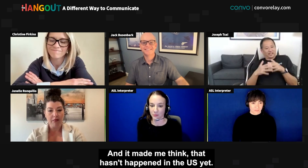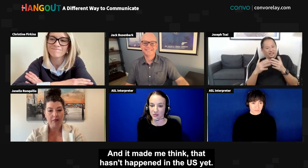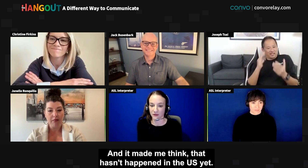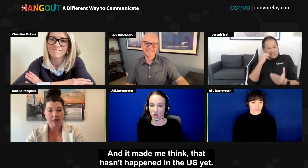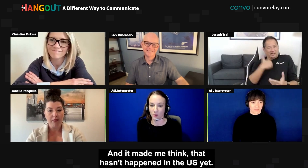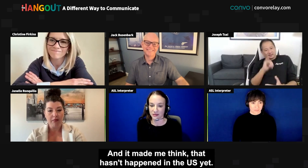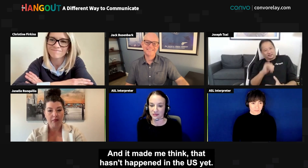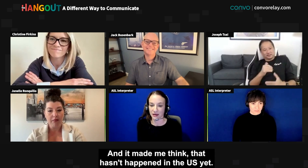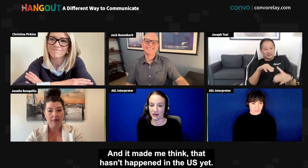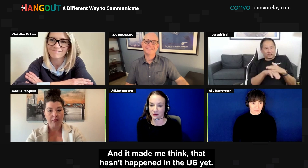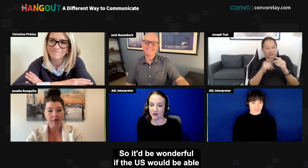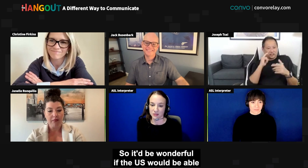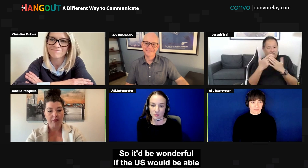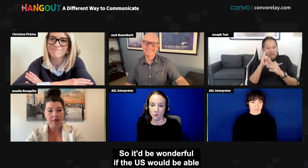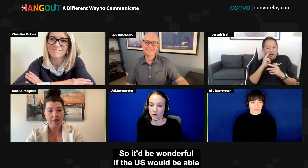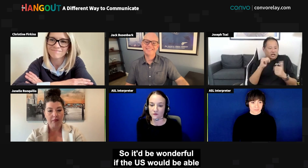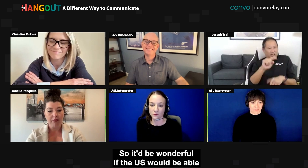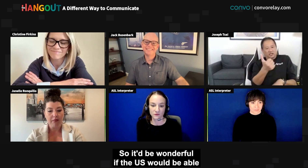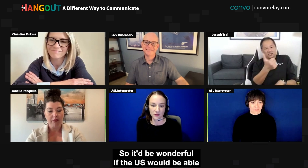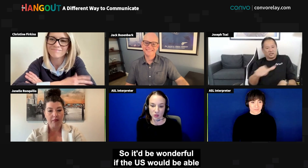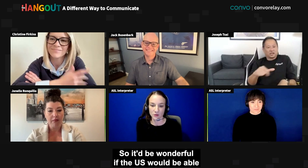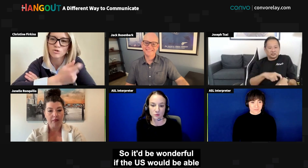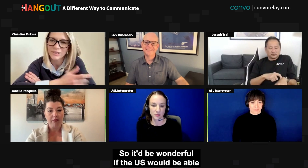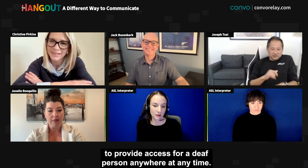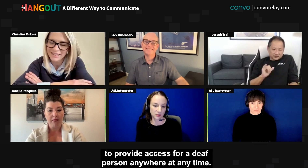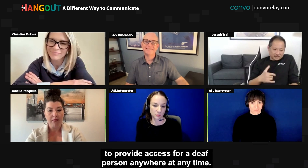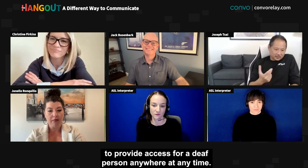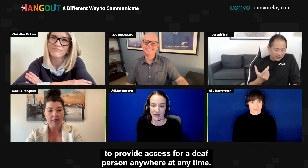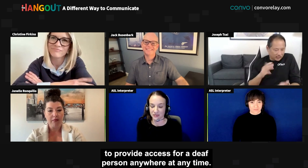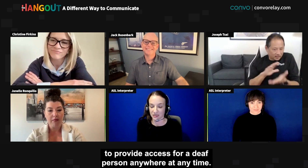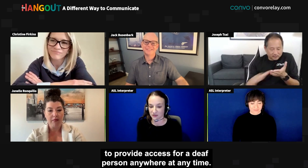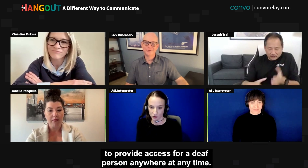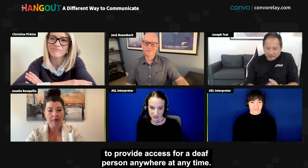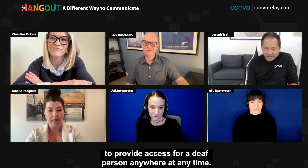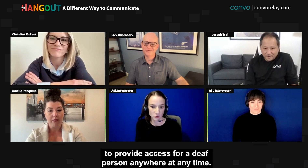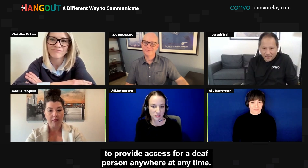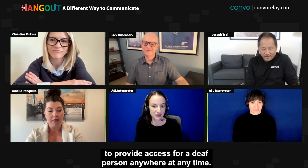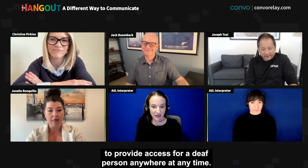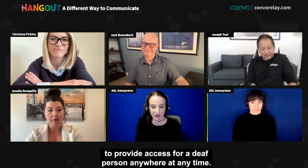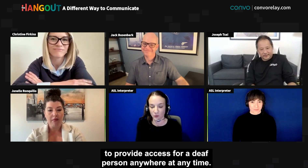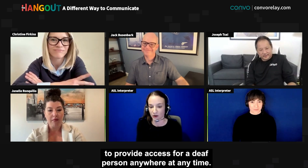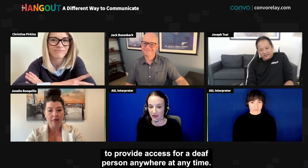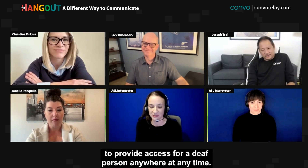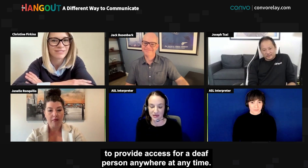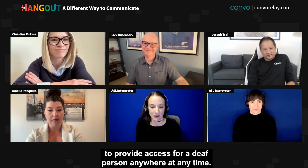in the US yet. So it'd be wonderful if the US would be able to provide access for a deaf person anywhere at any time.